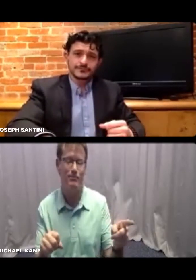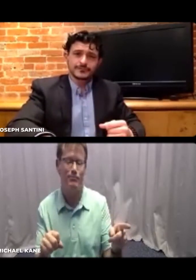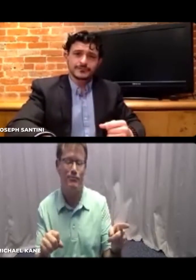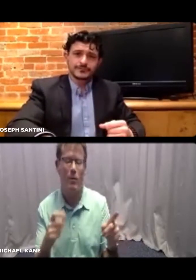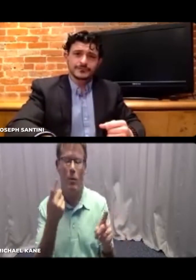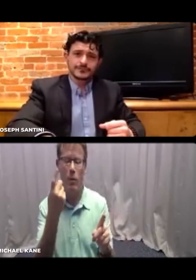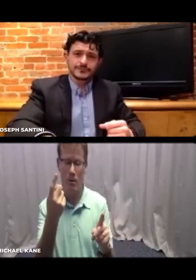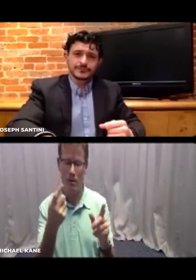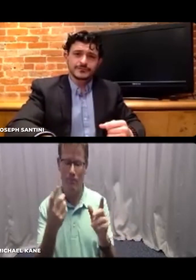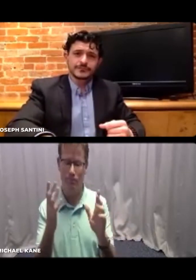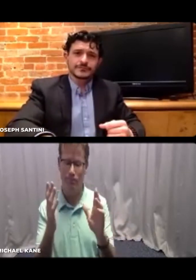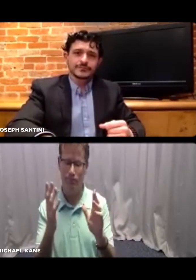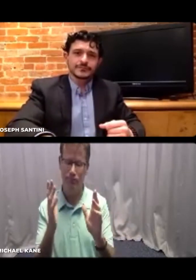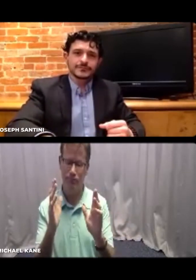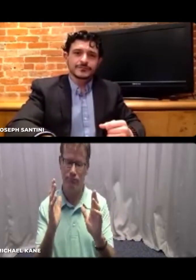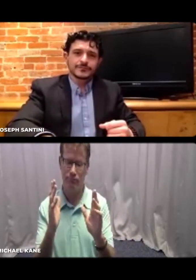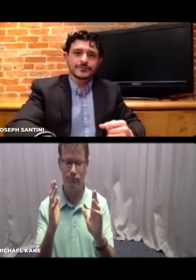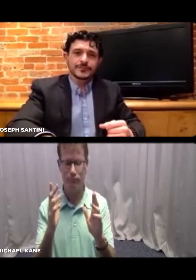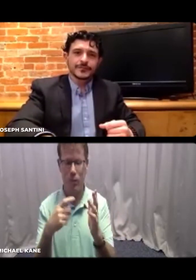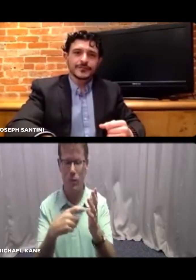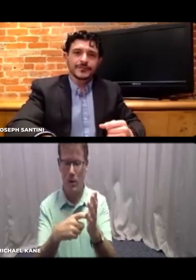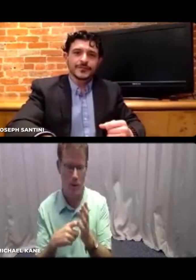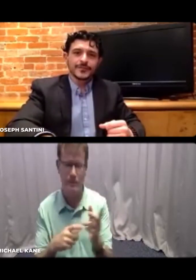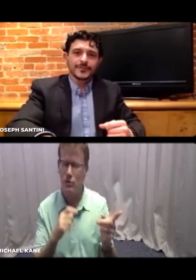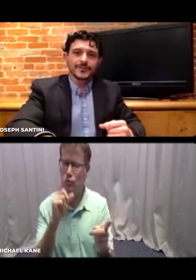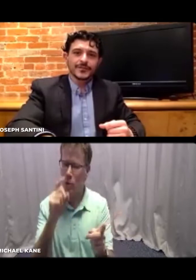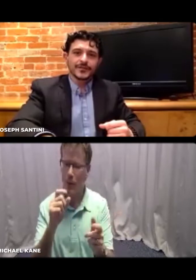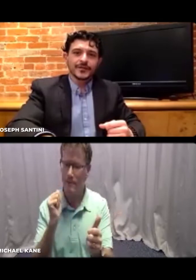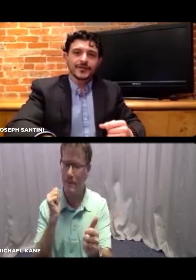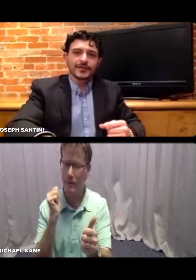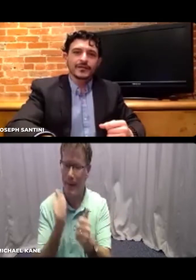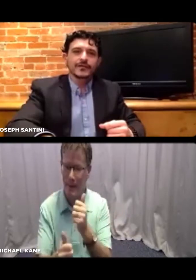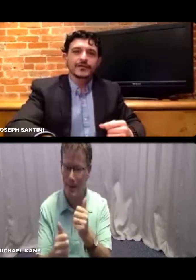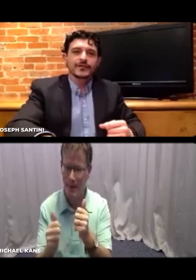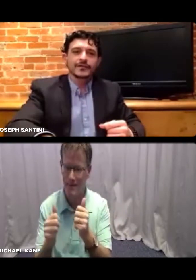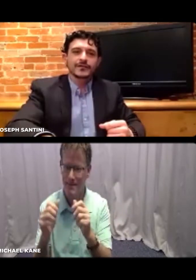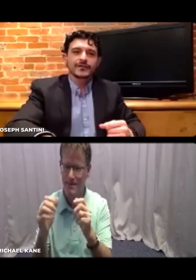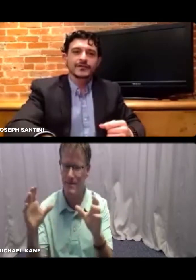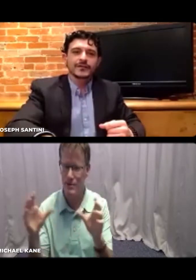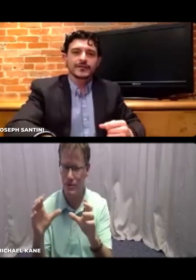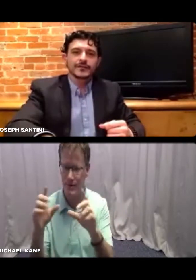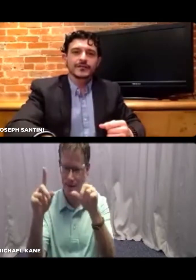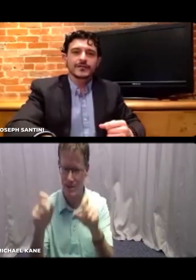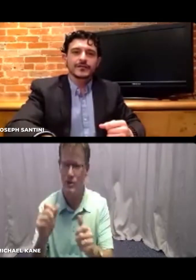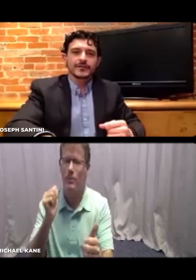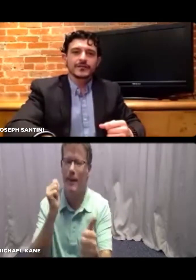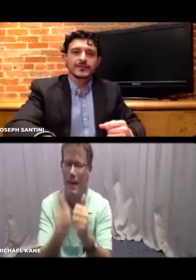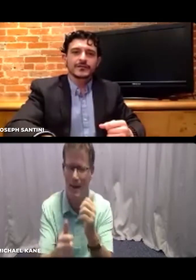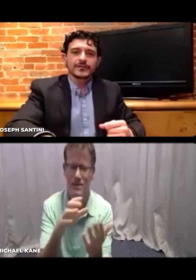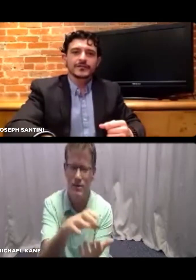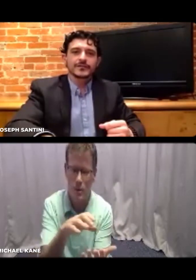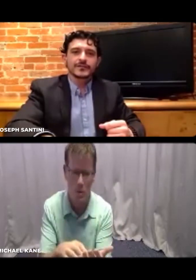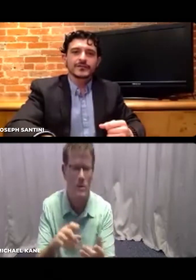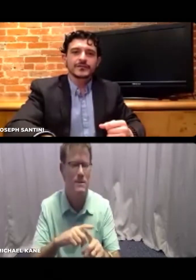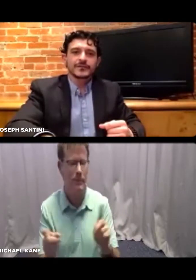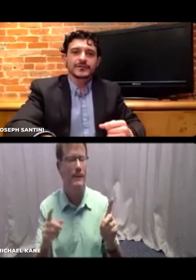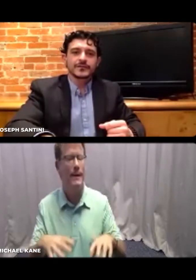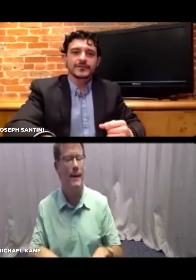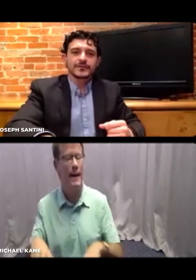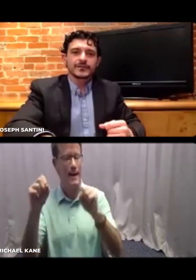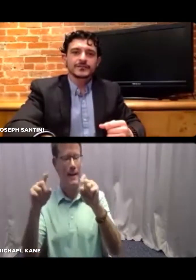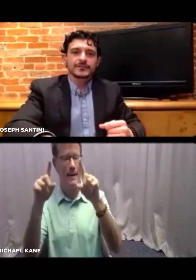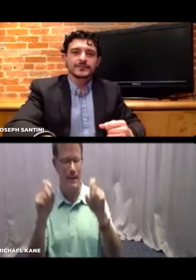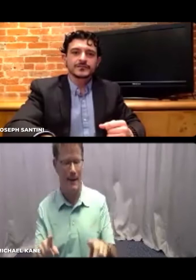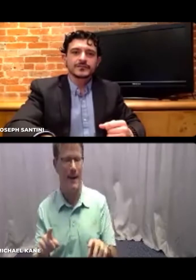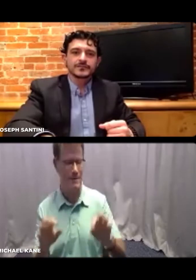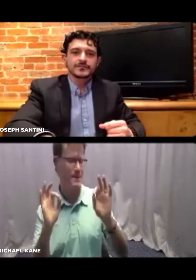a literacy test, and they don't have to pass this test in order to pass the course. But if they